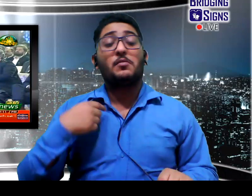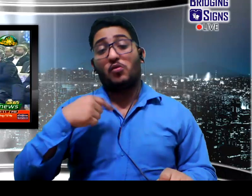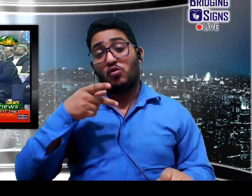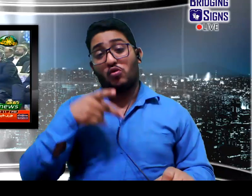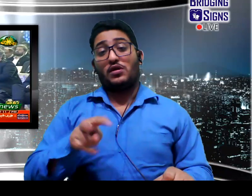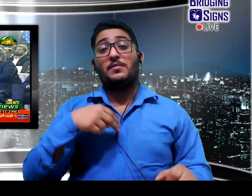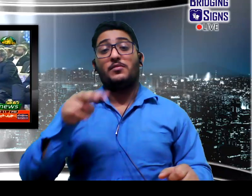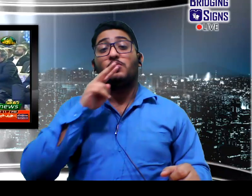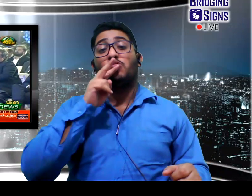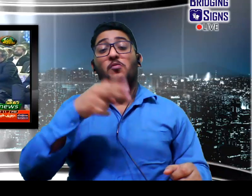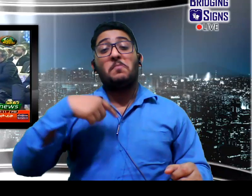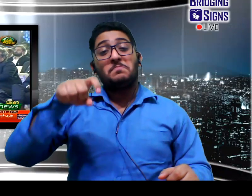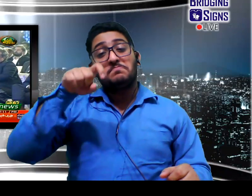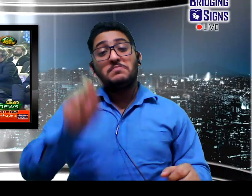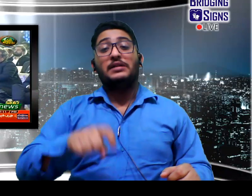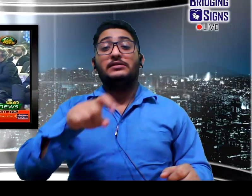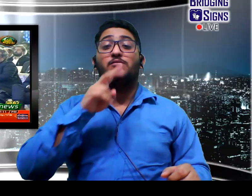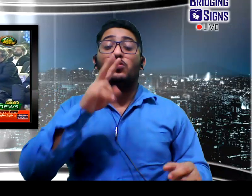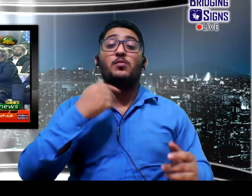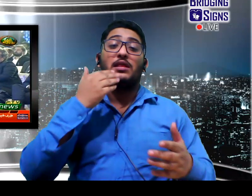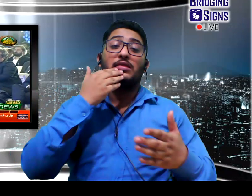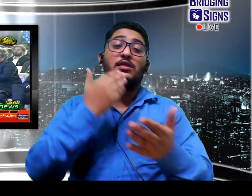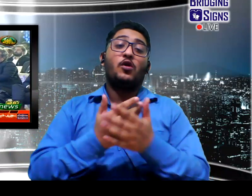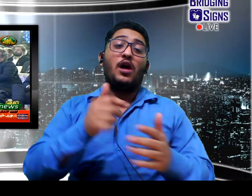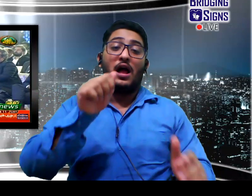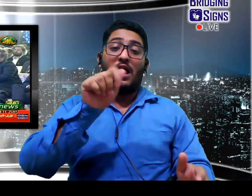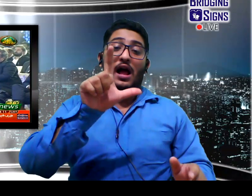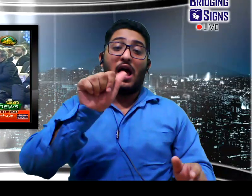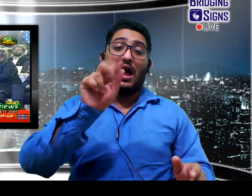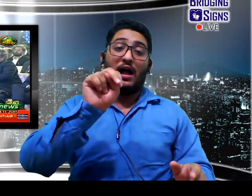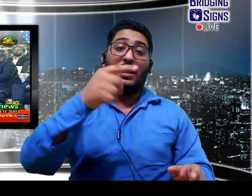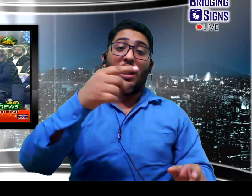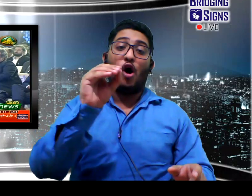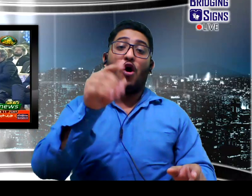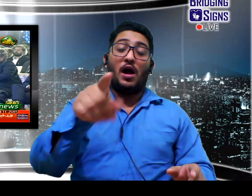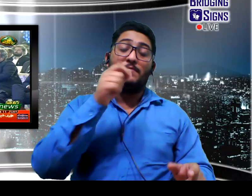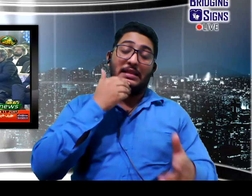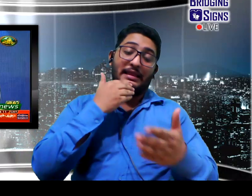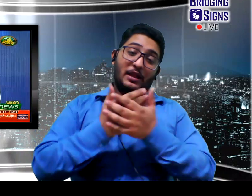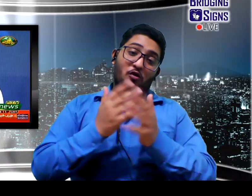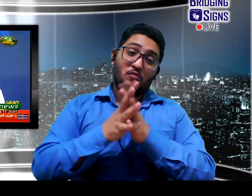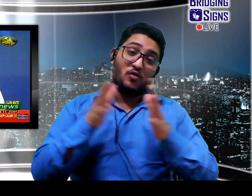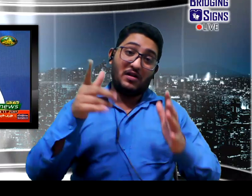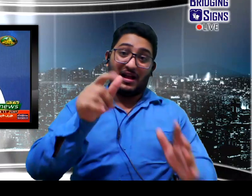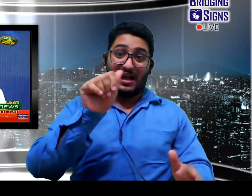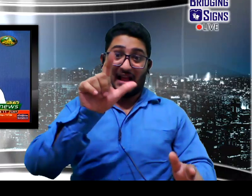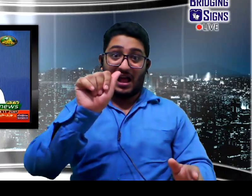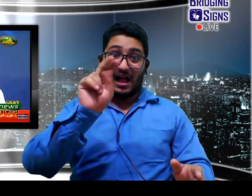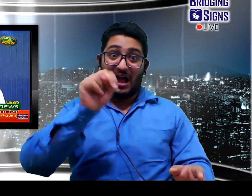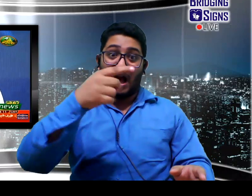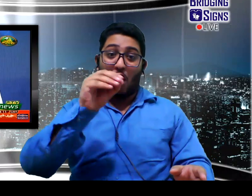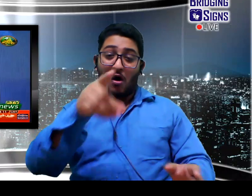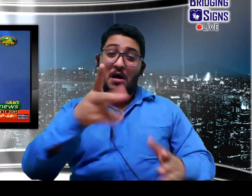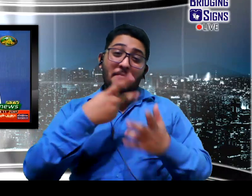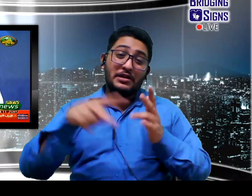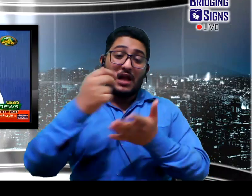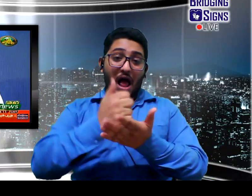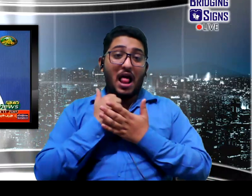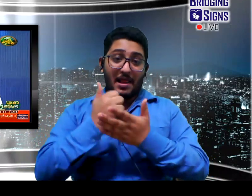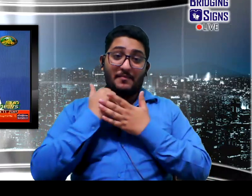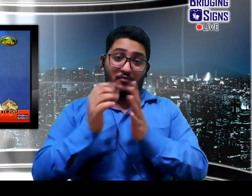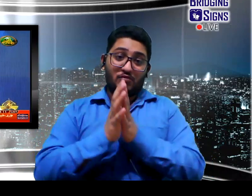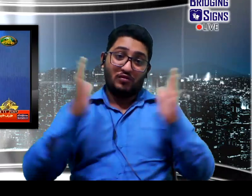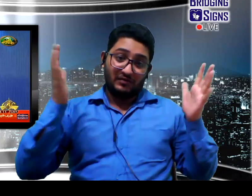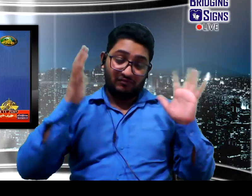again, I must thank Elango, because whenever we have any problems, Elango is there to help us. Whenever